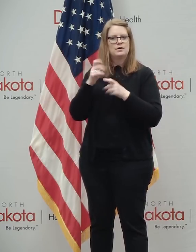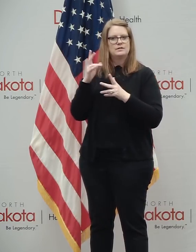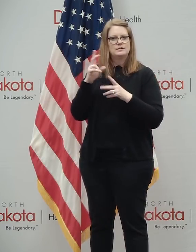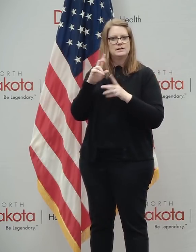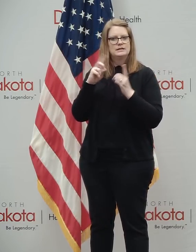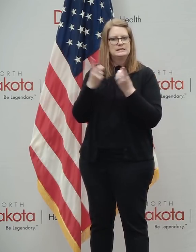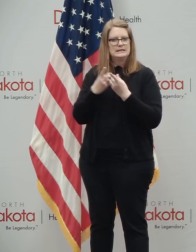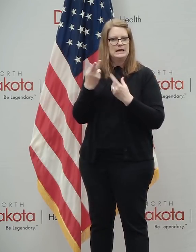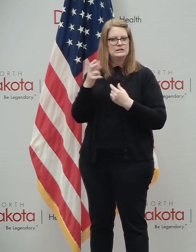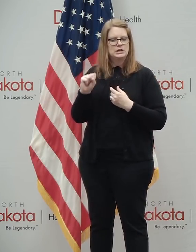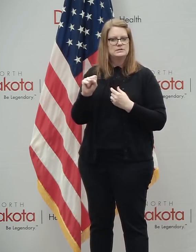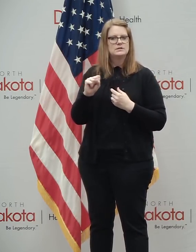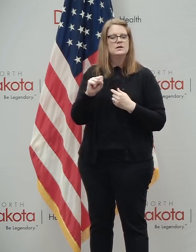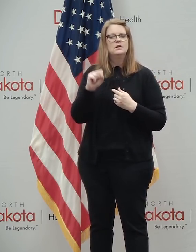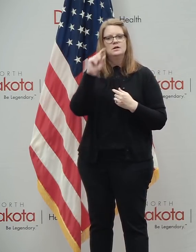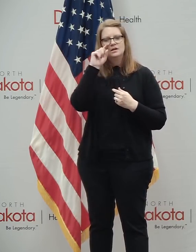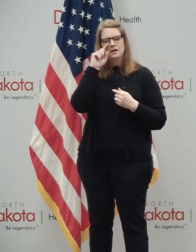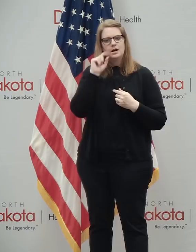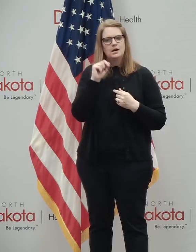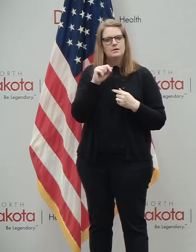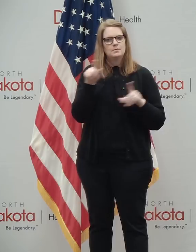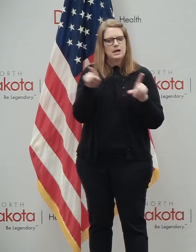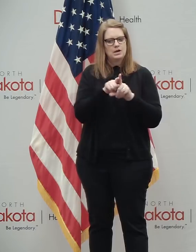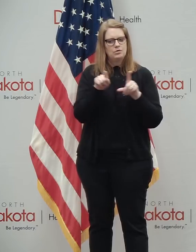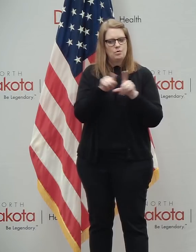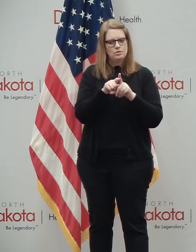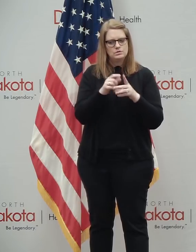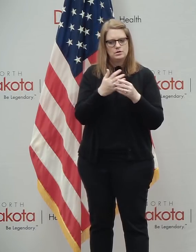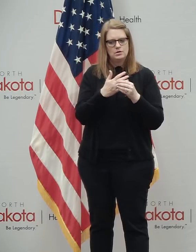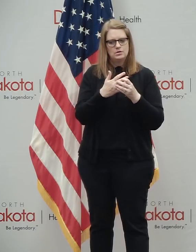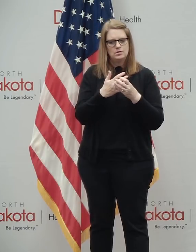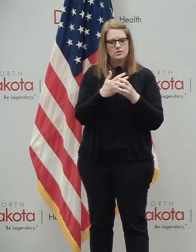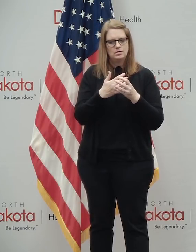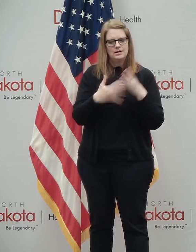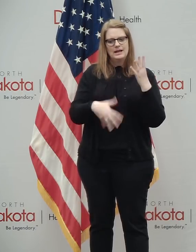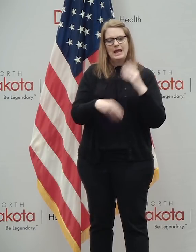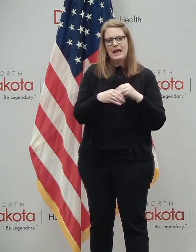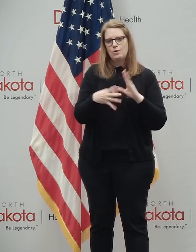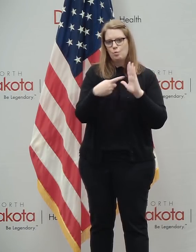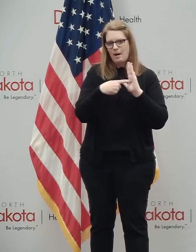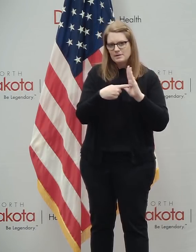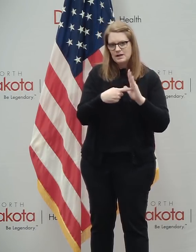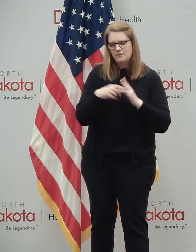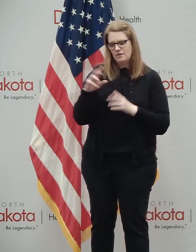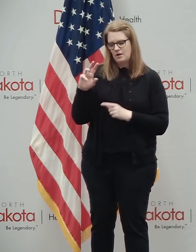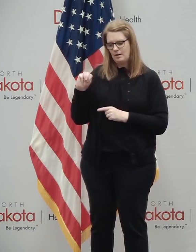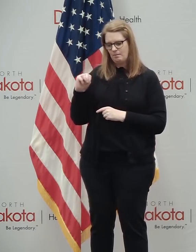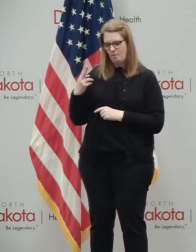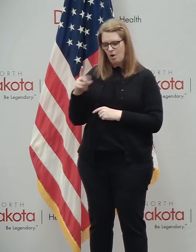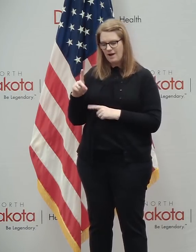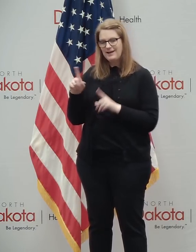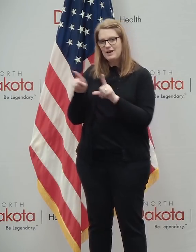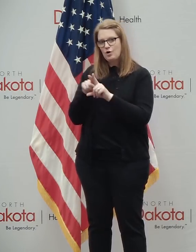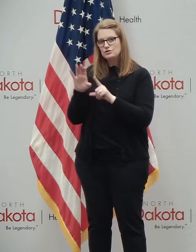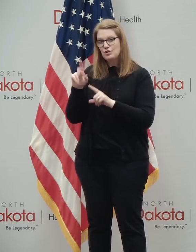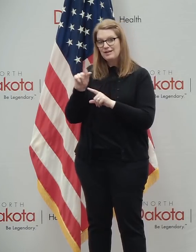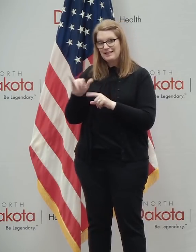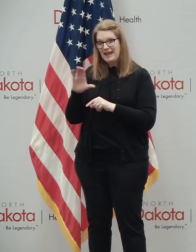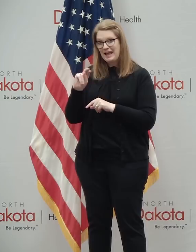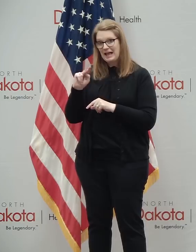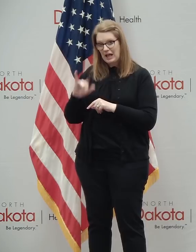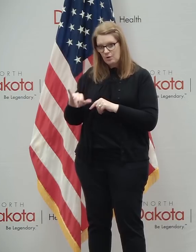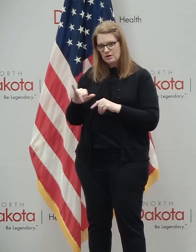Services. And again, we are reaching out to add representatives from Moorhead and Clay County as this plan